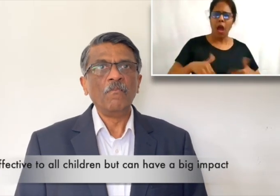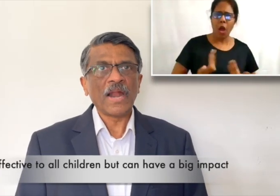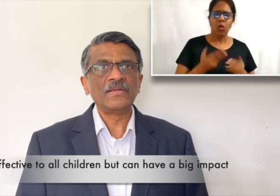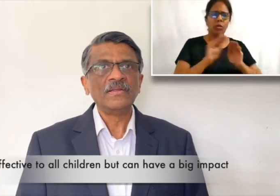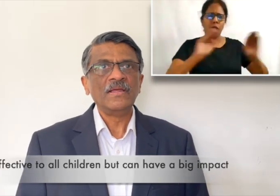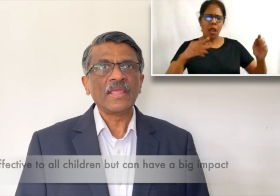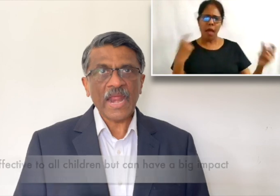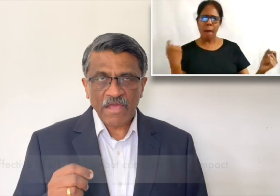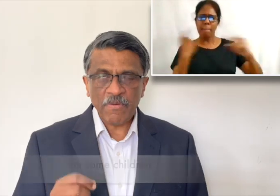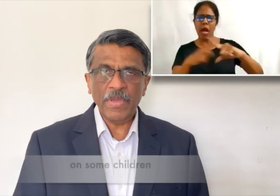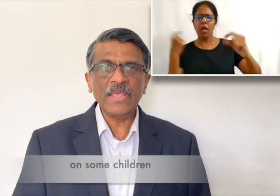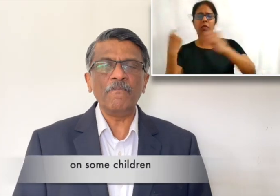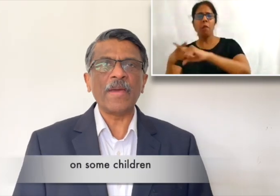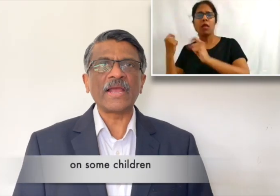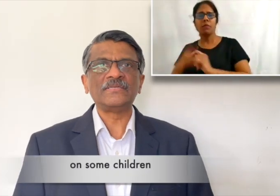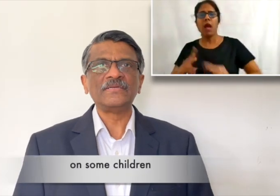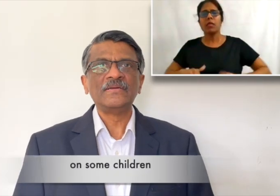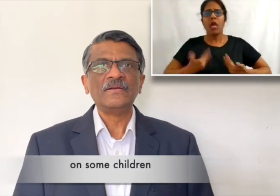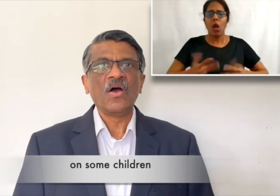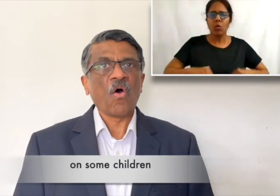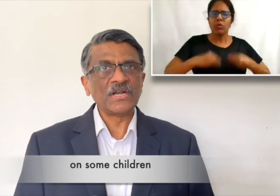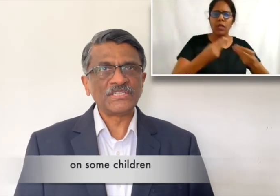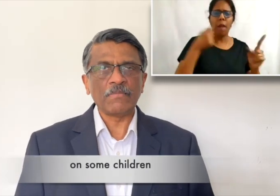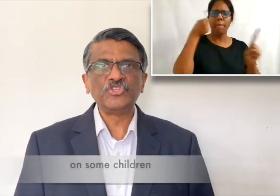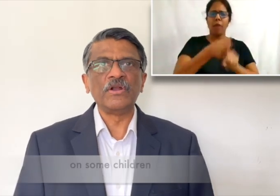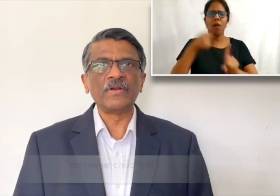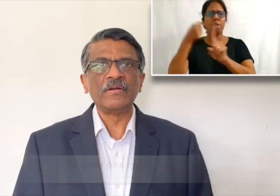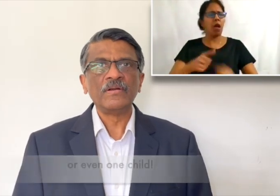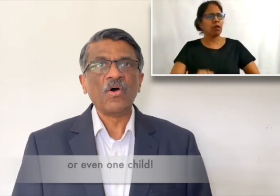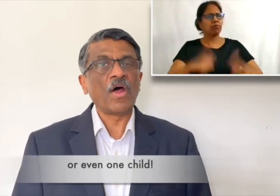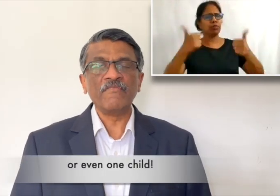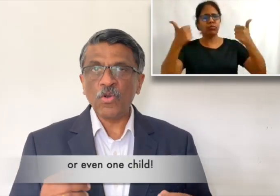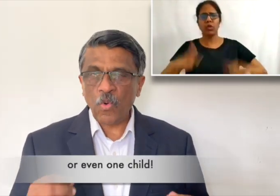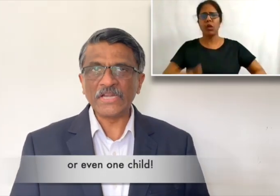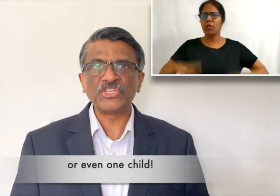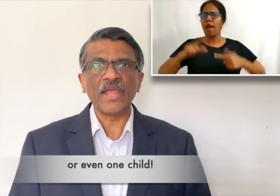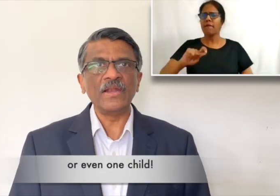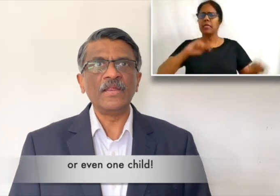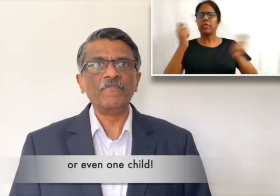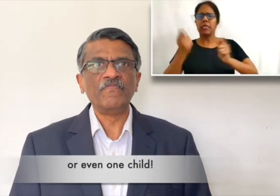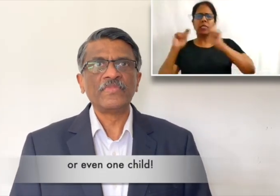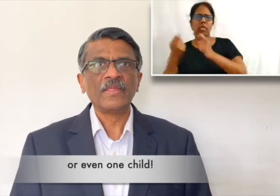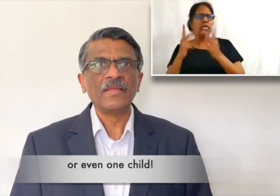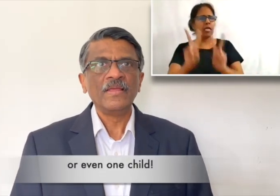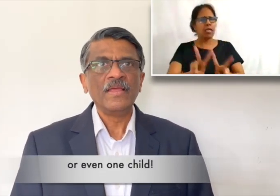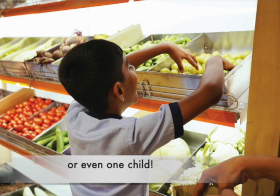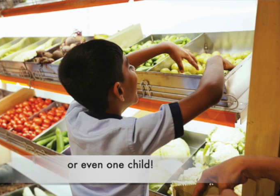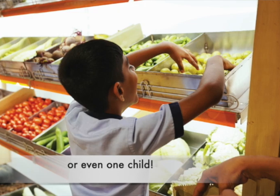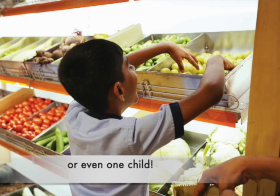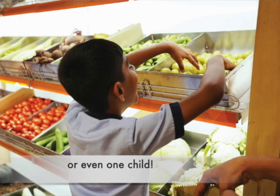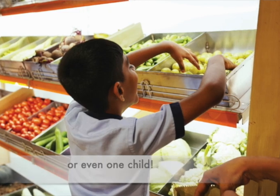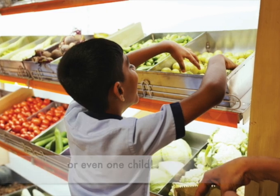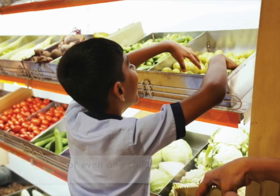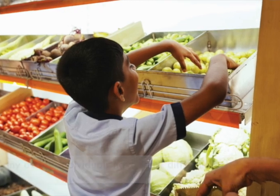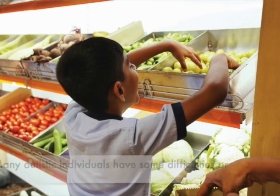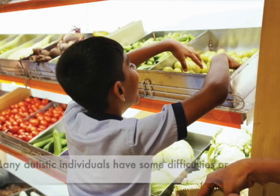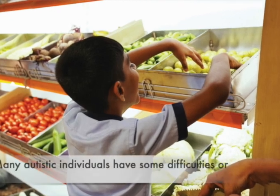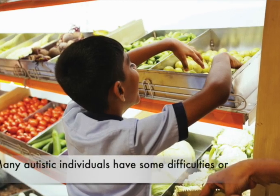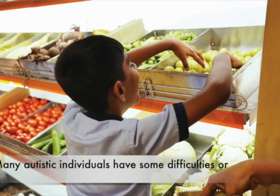but can have a big impact on some children or even one child. Many autistic individuals have